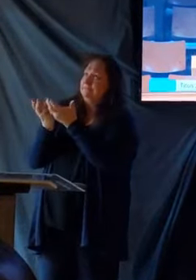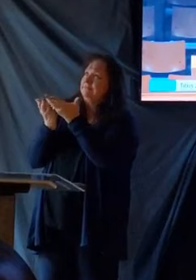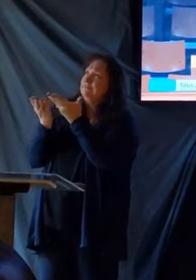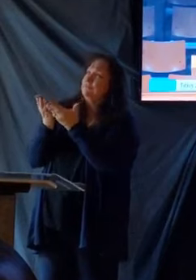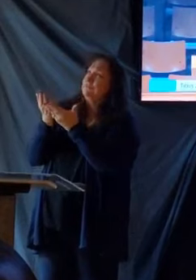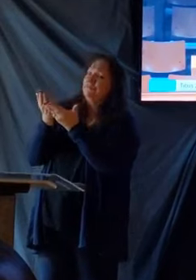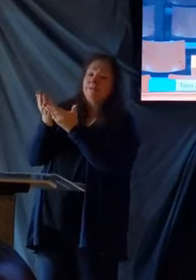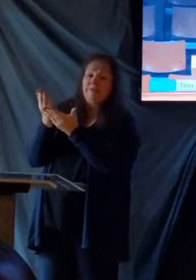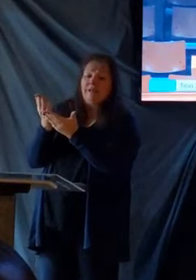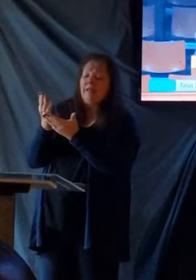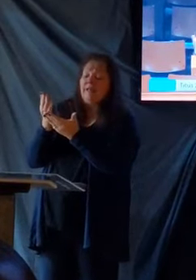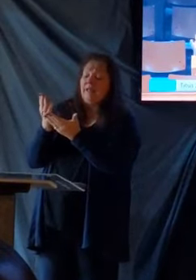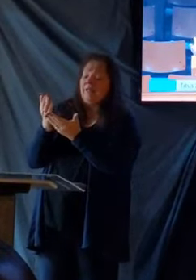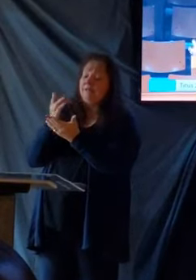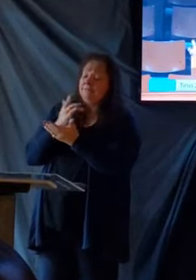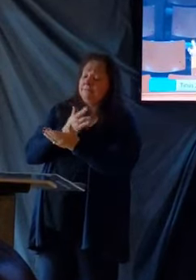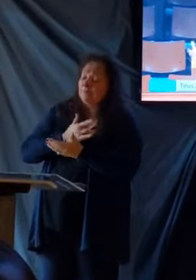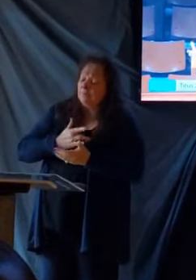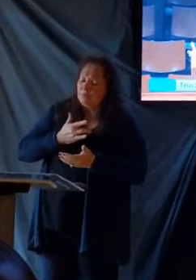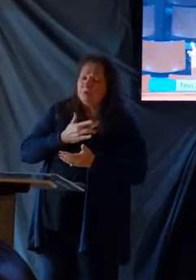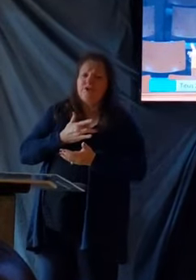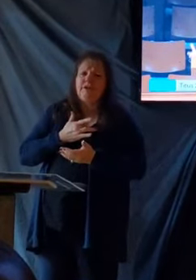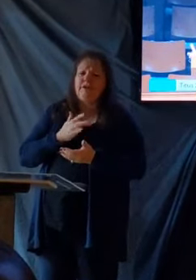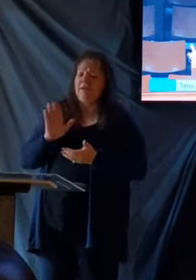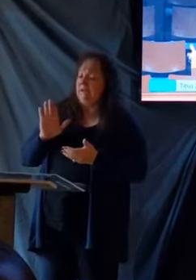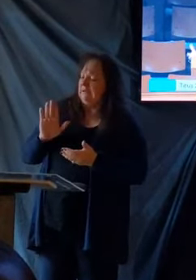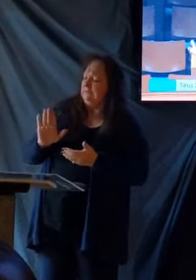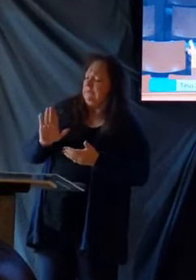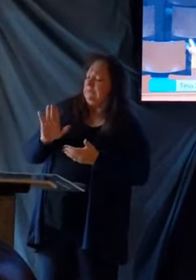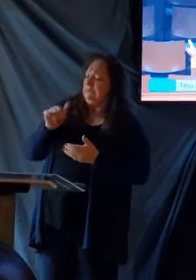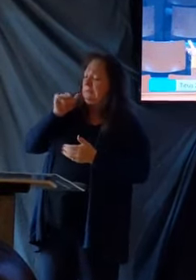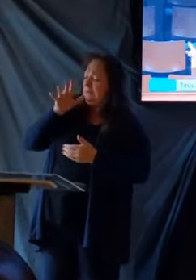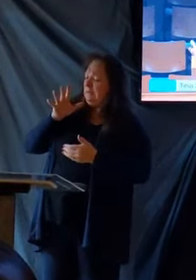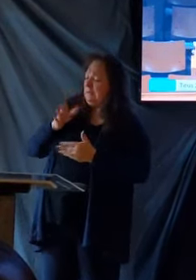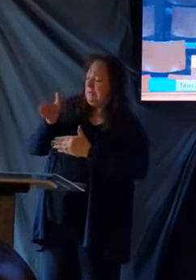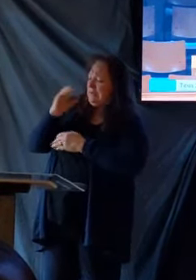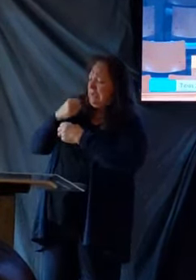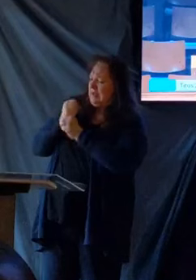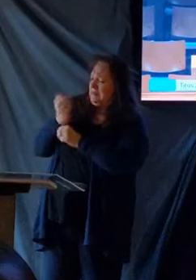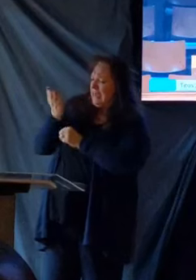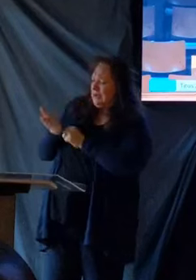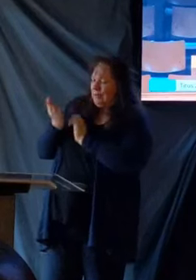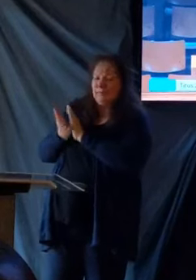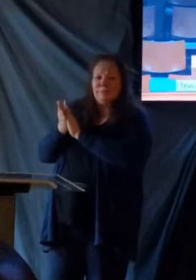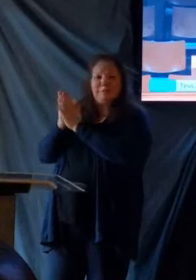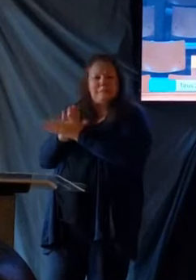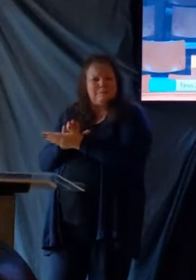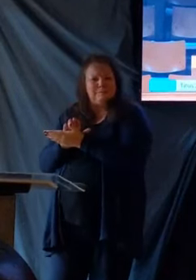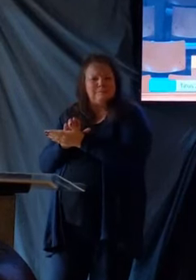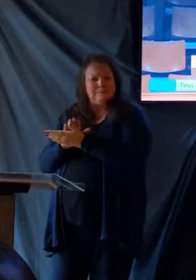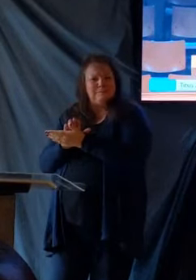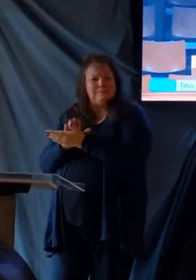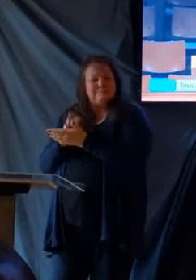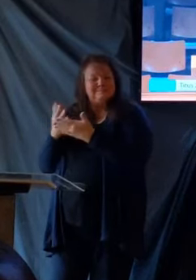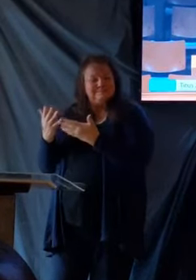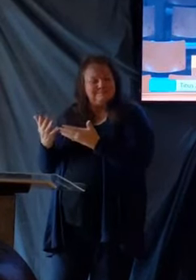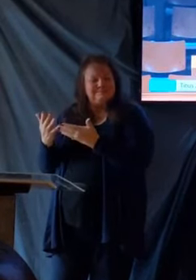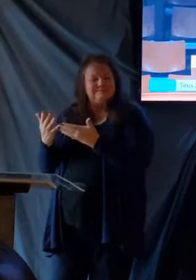grace, and appreciate her as the woman God made her to be? I